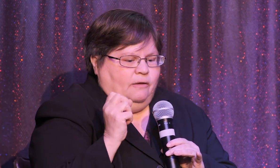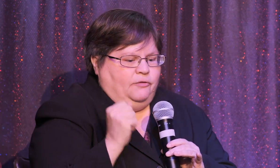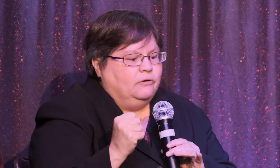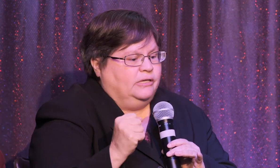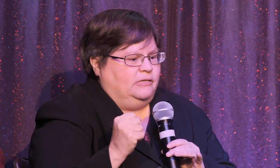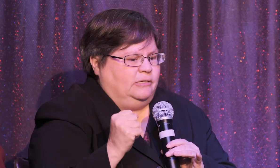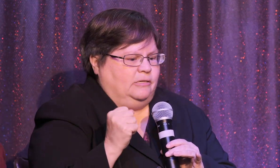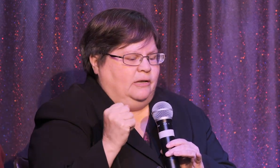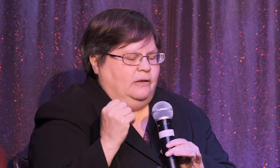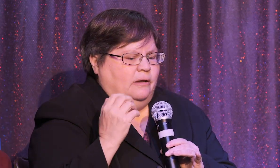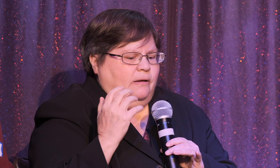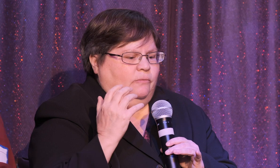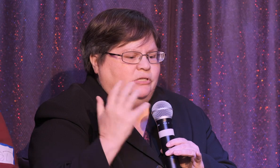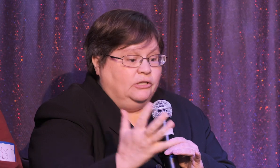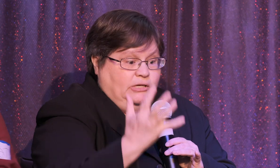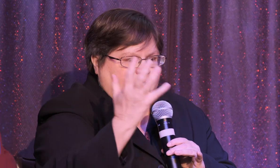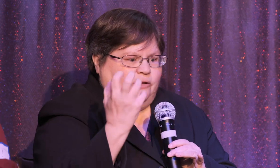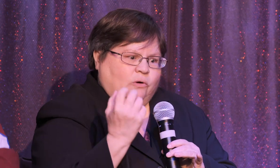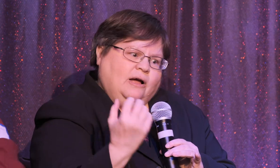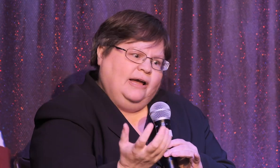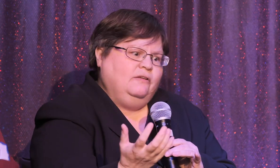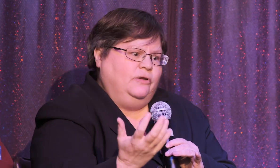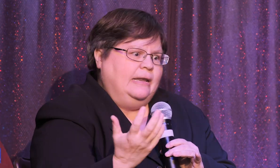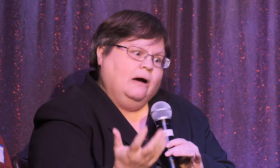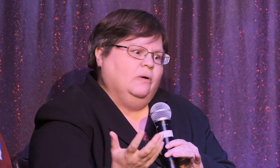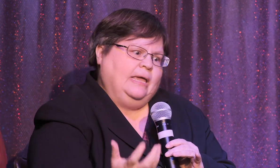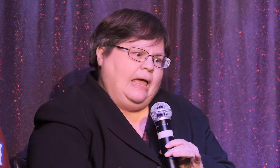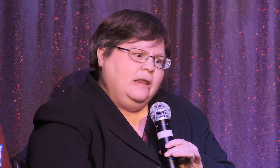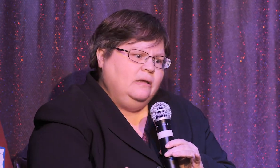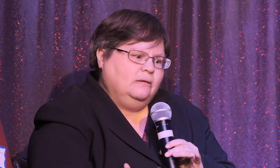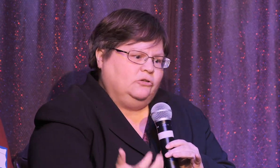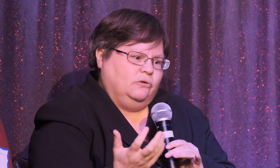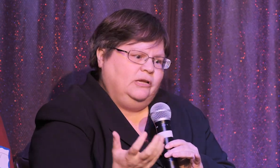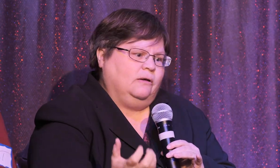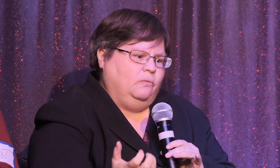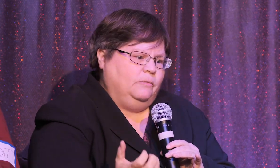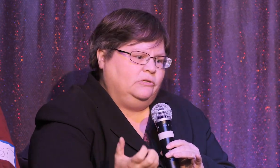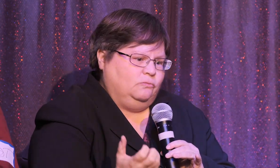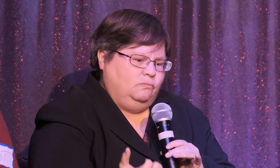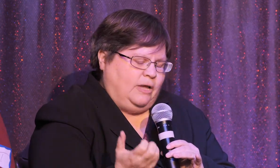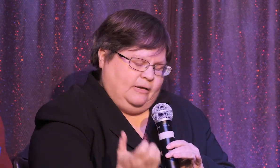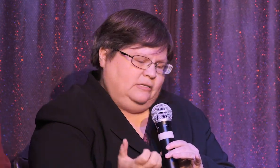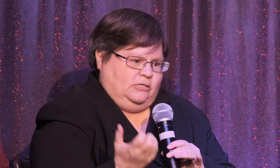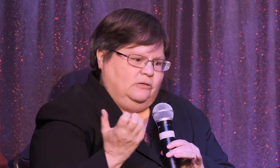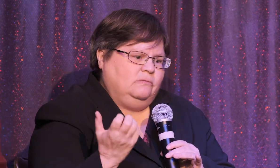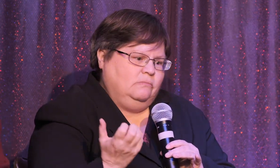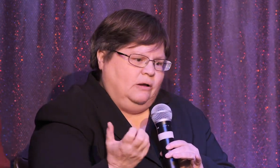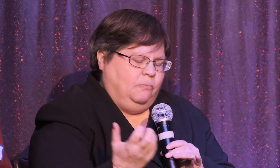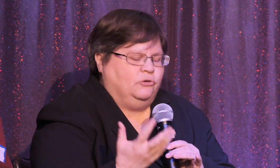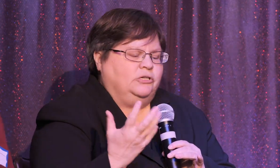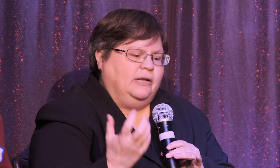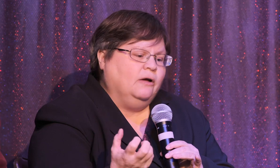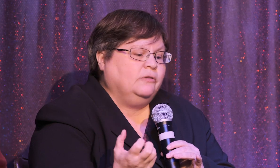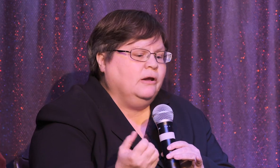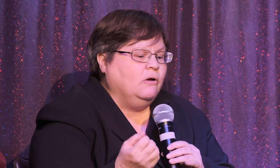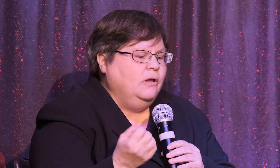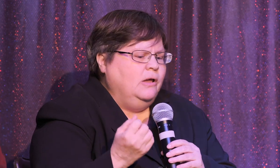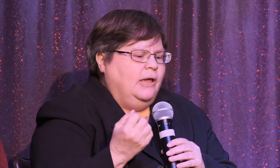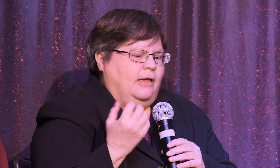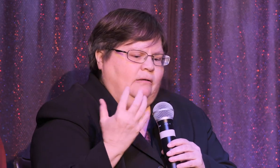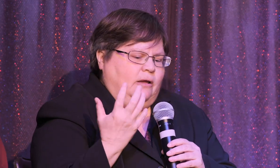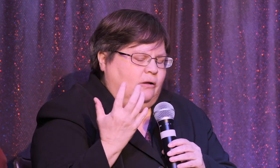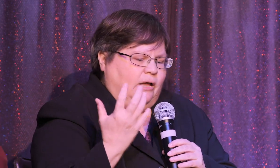and fearlessness and resilience that we're kind of in now again, certainly on women's access to abortion and